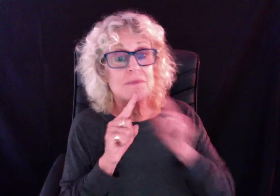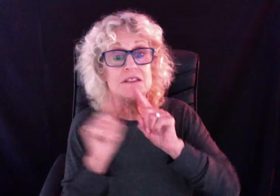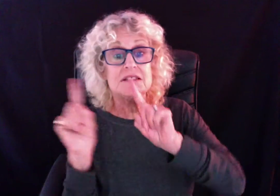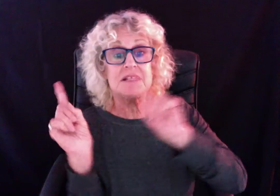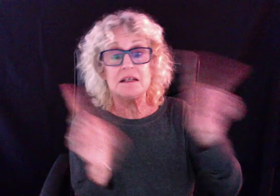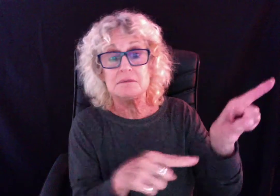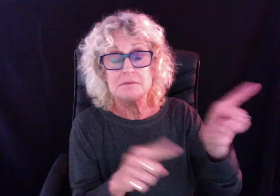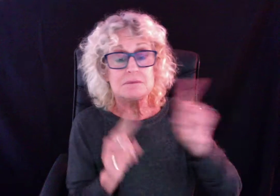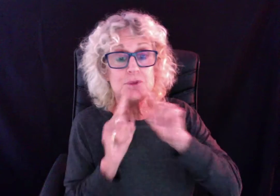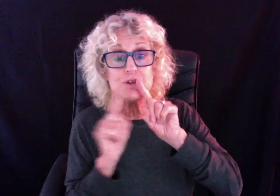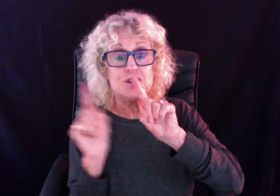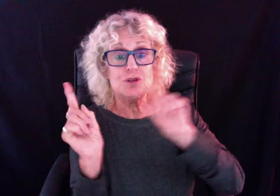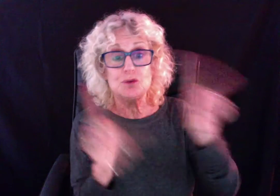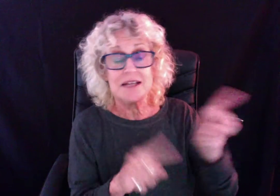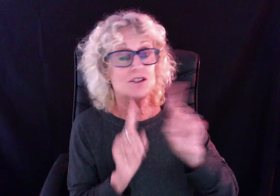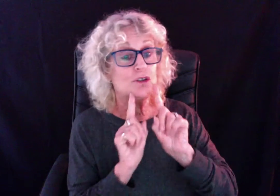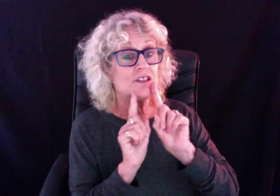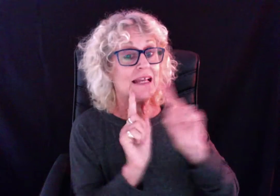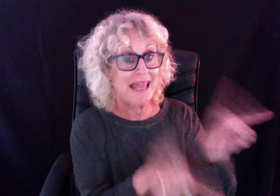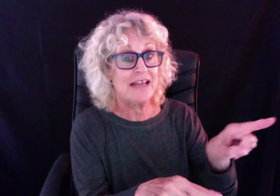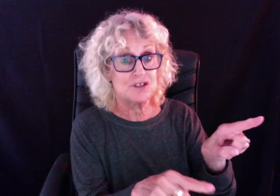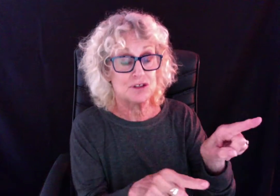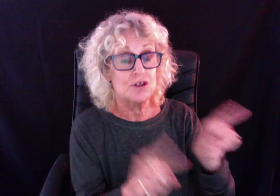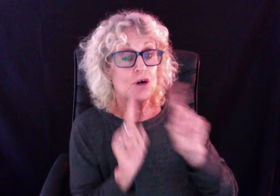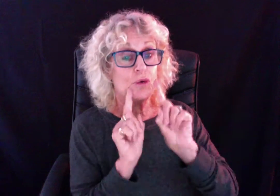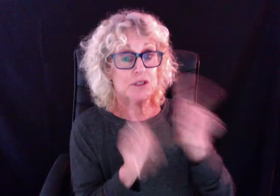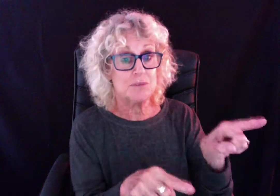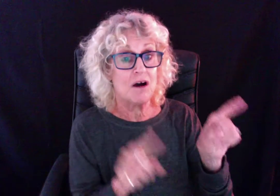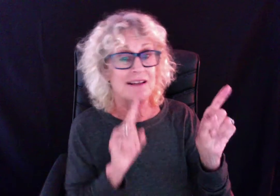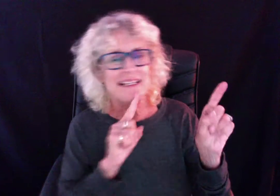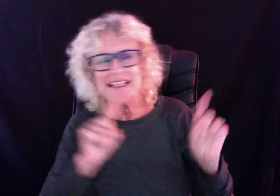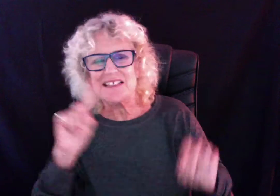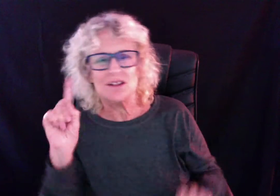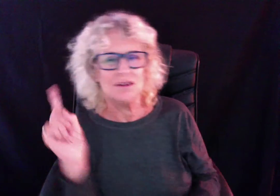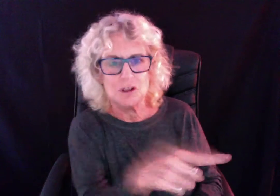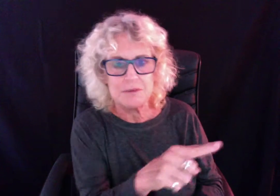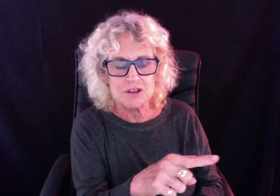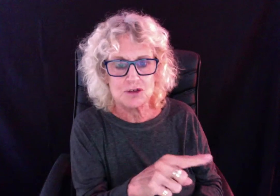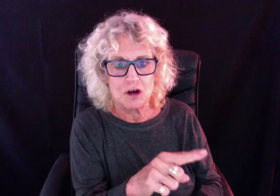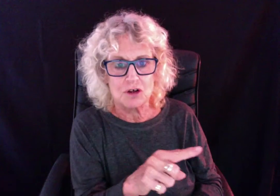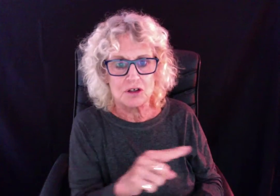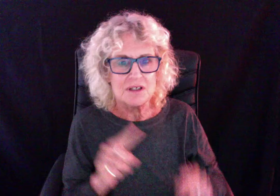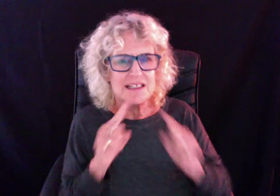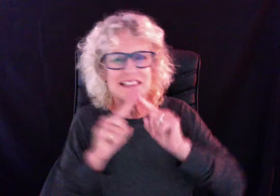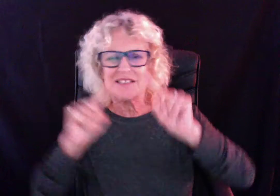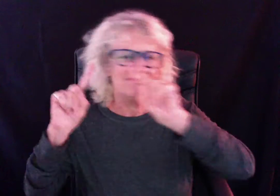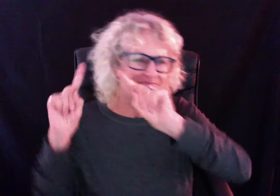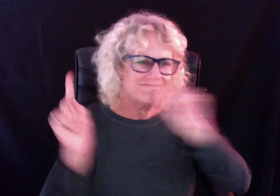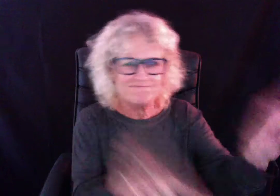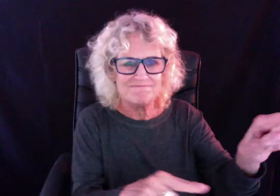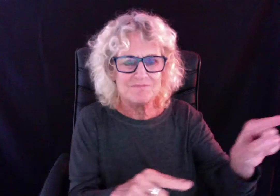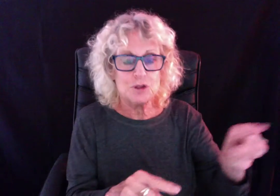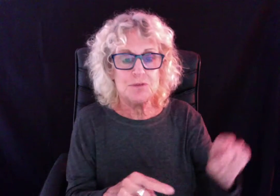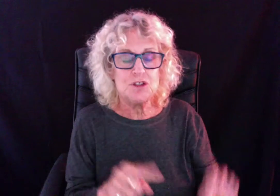it's done with two hands. It looks like answer or respond. It's a little bit stronger. It's could be two